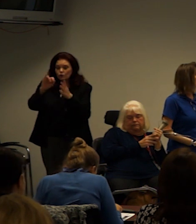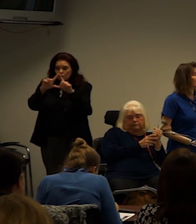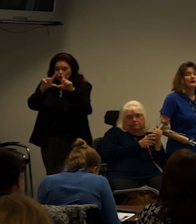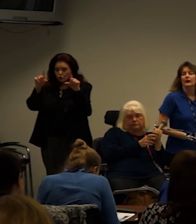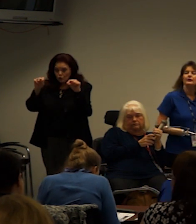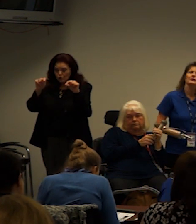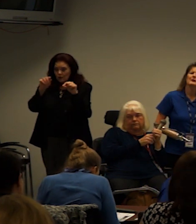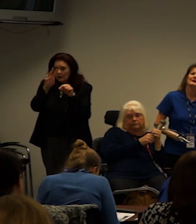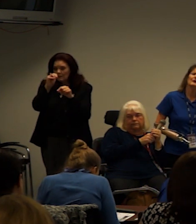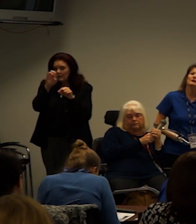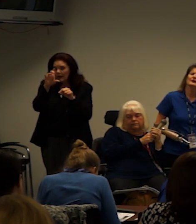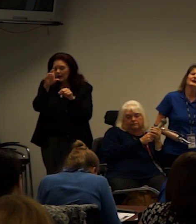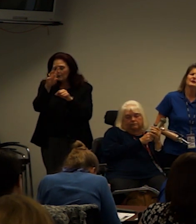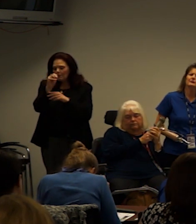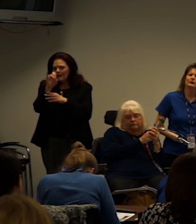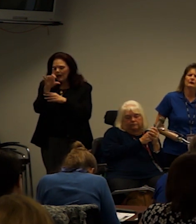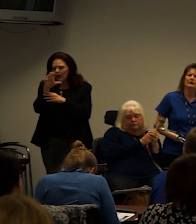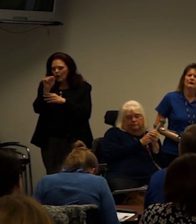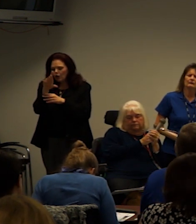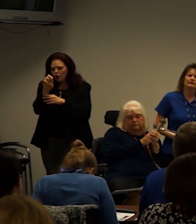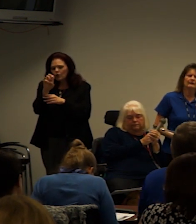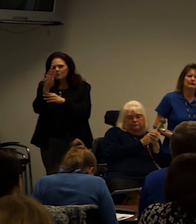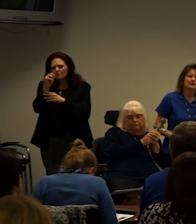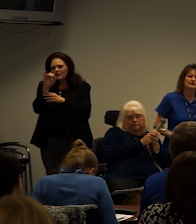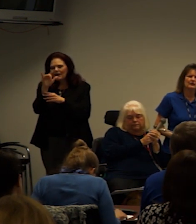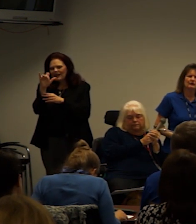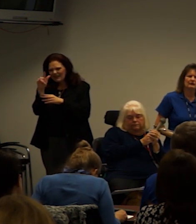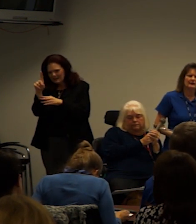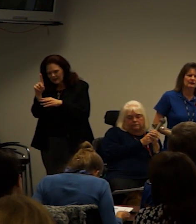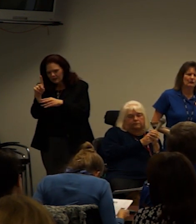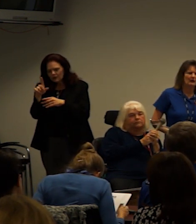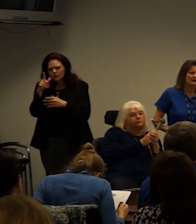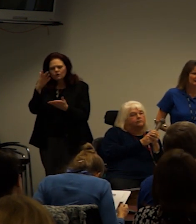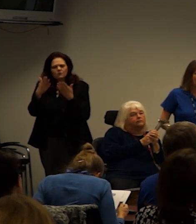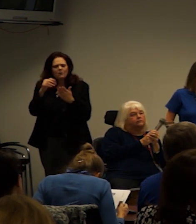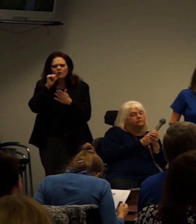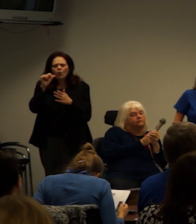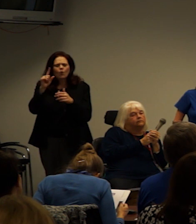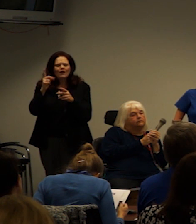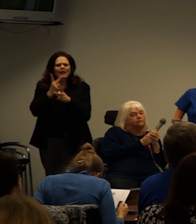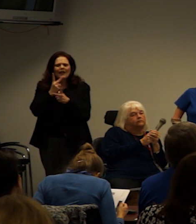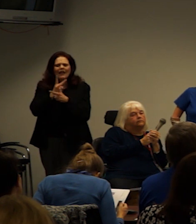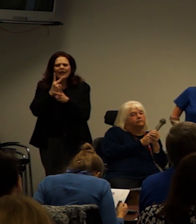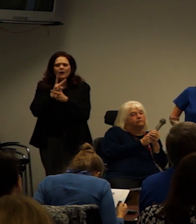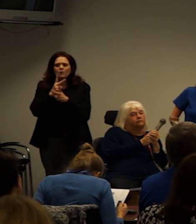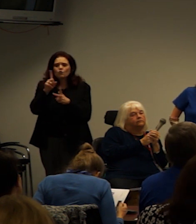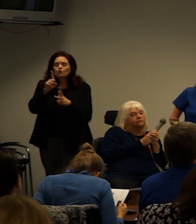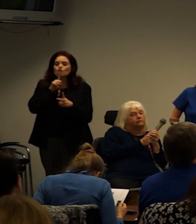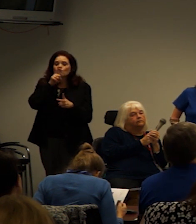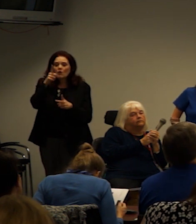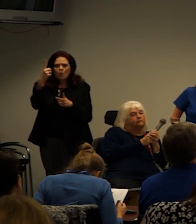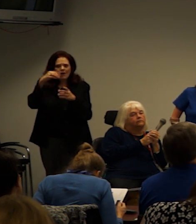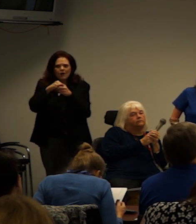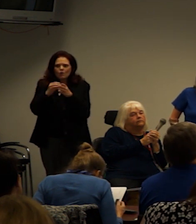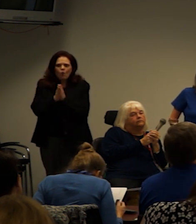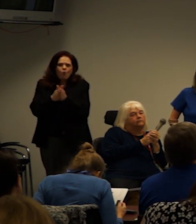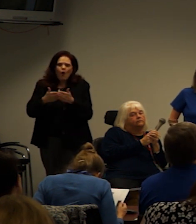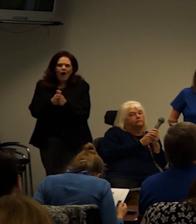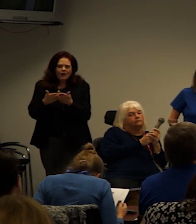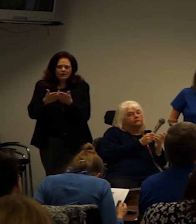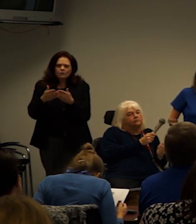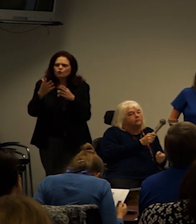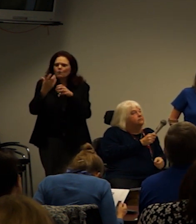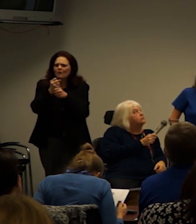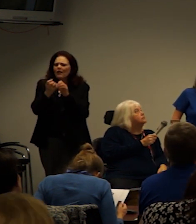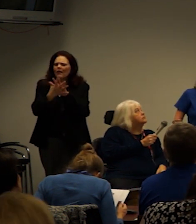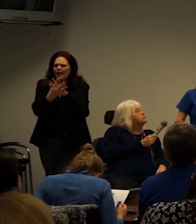Medicare, Medicaid. You may not want to keep your the original in your wallet in case the wallet is stolen or something, but you can make copies of